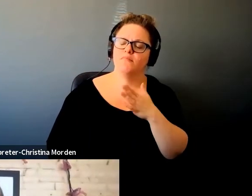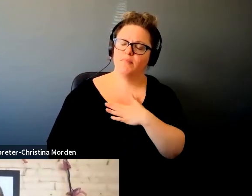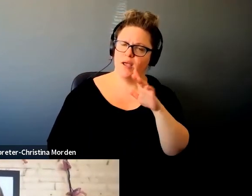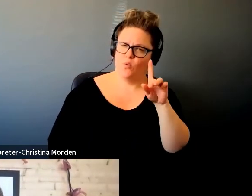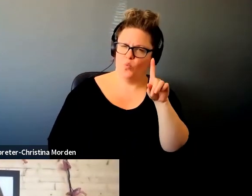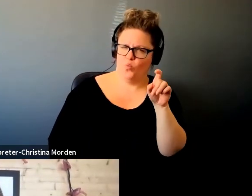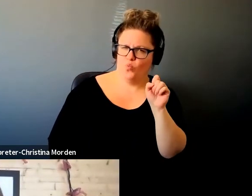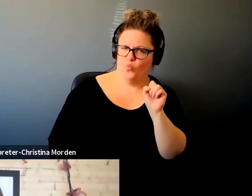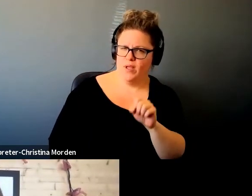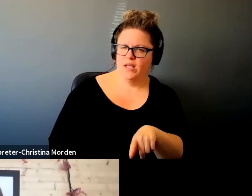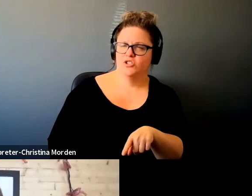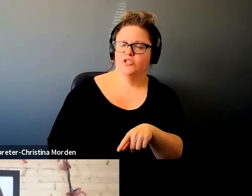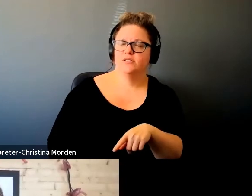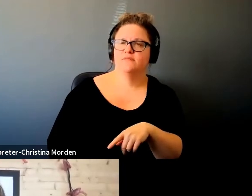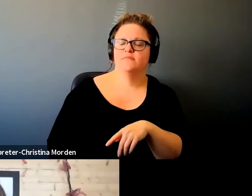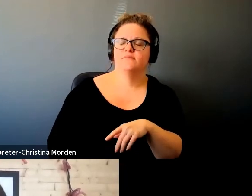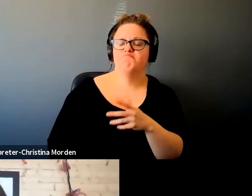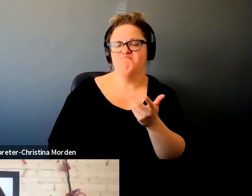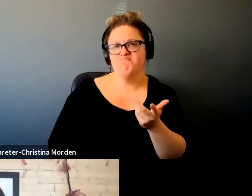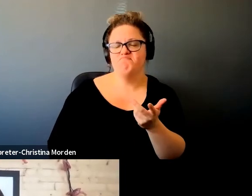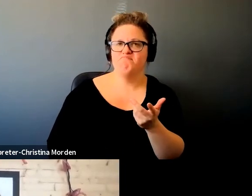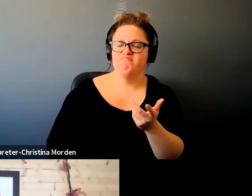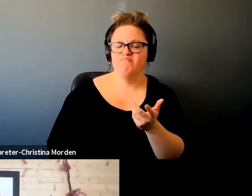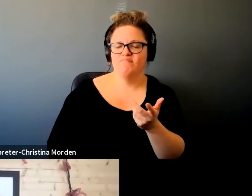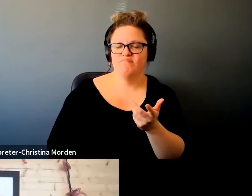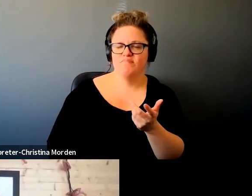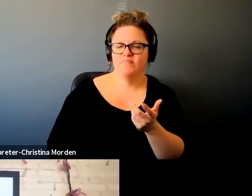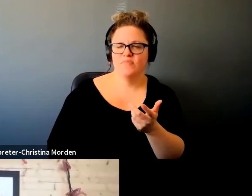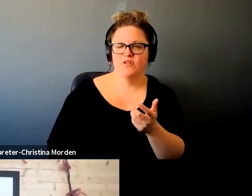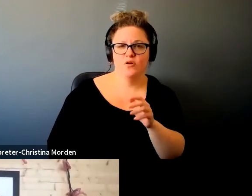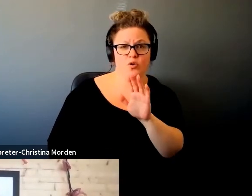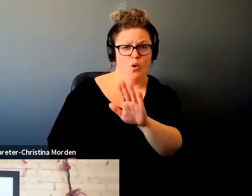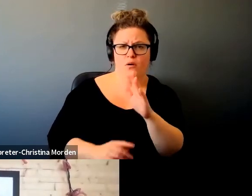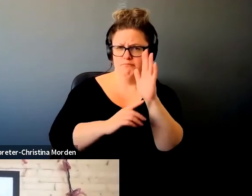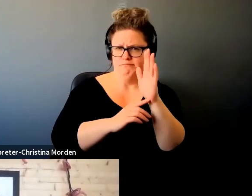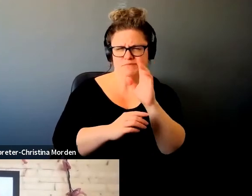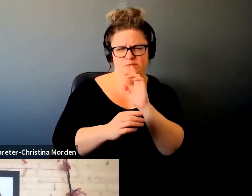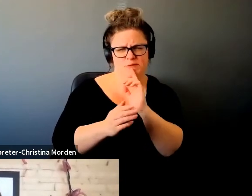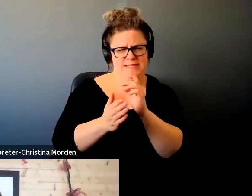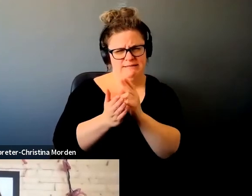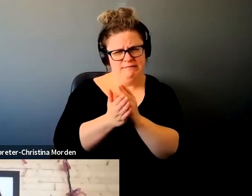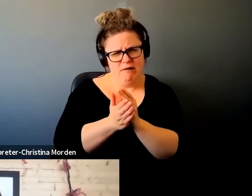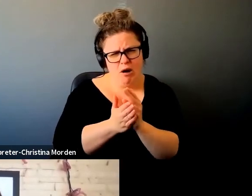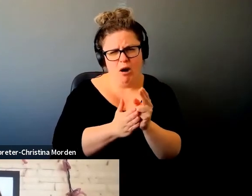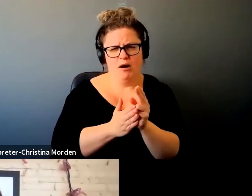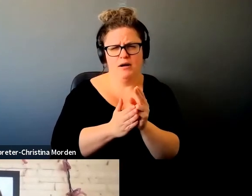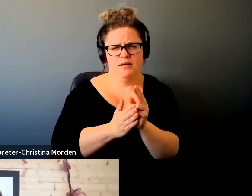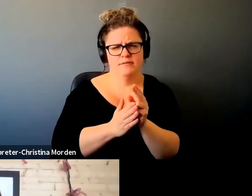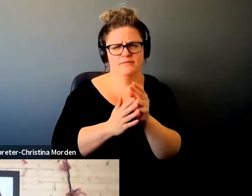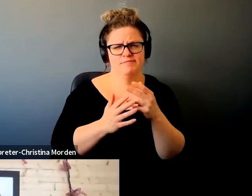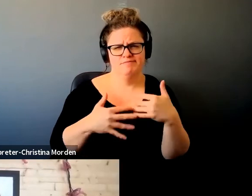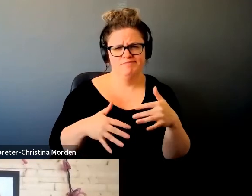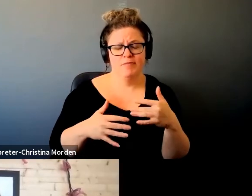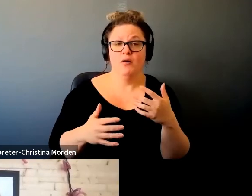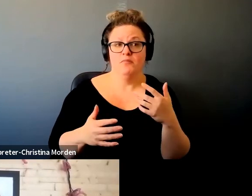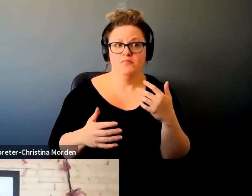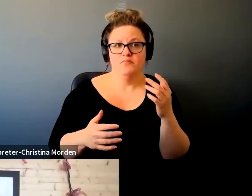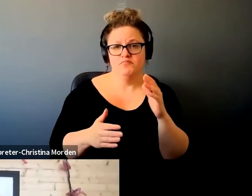question really is just, I know your talk has been very honest in terms of a lot of the things that we all go through,